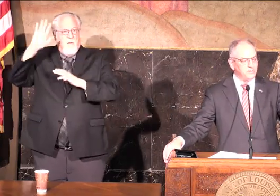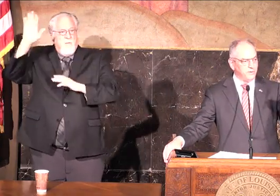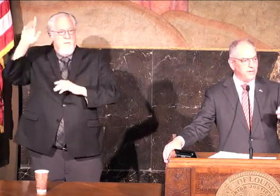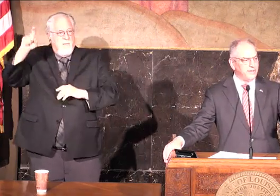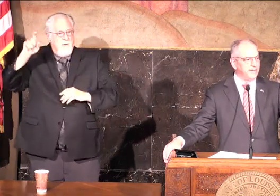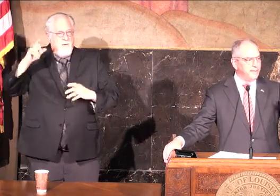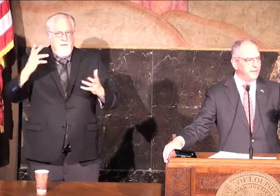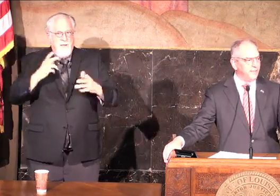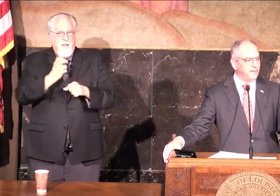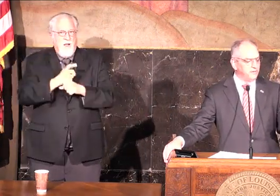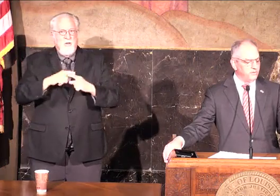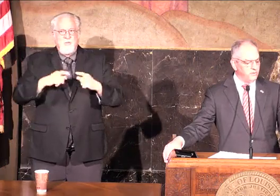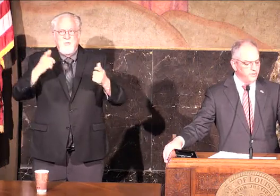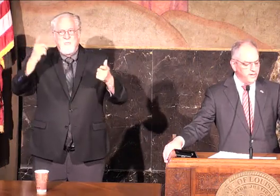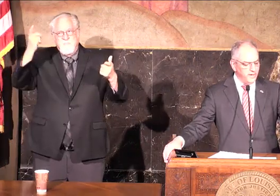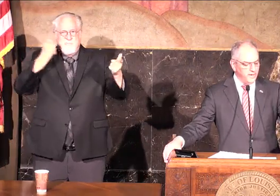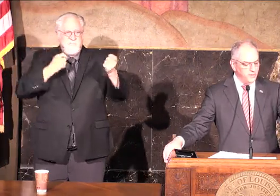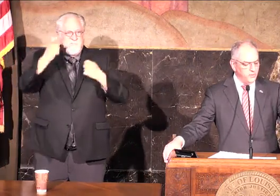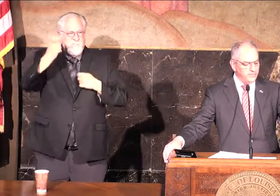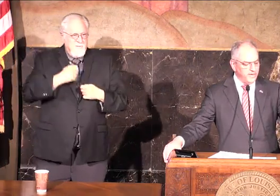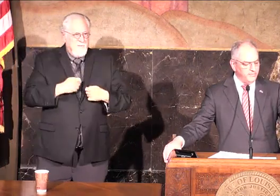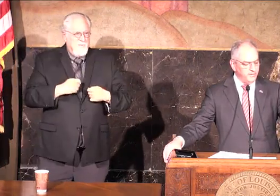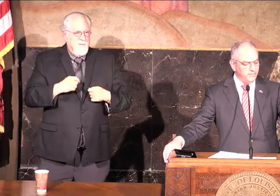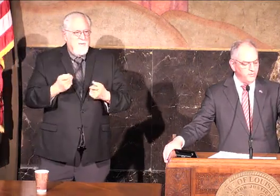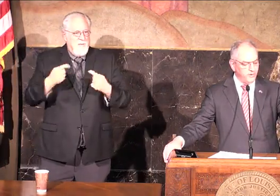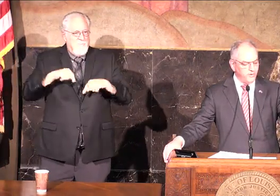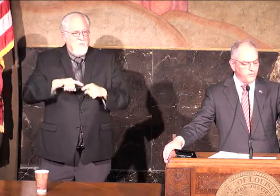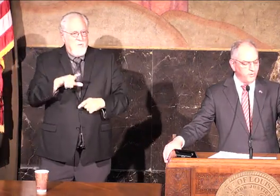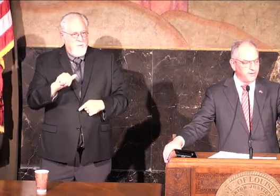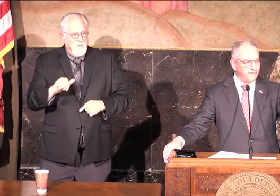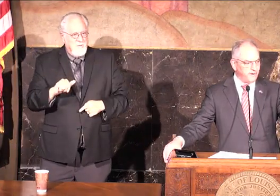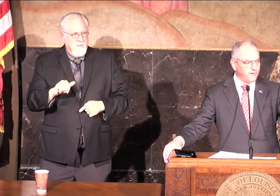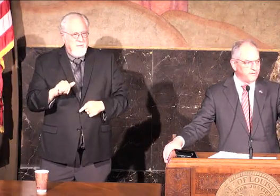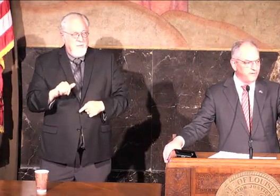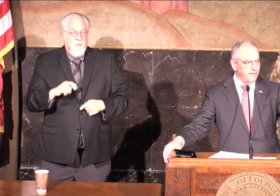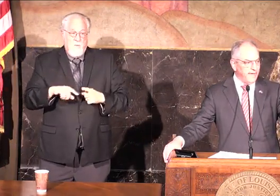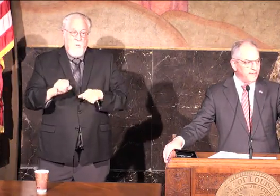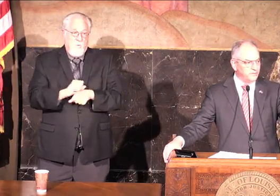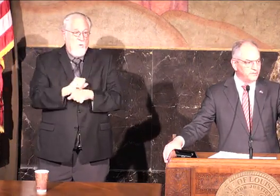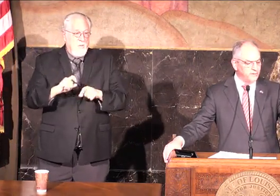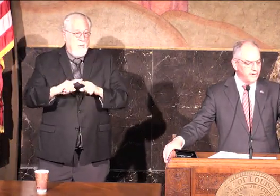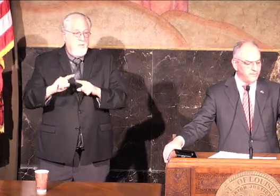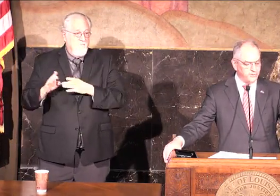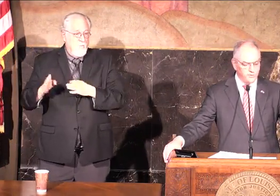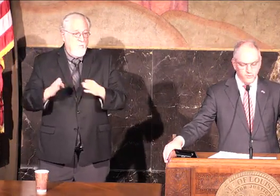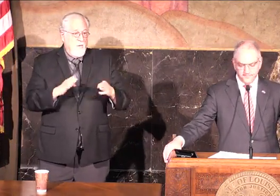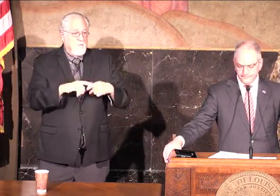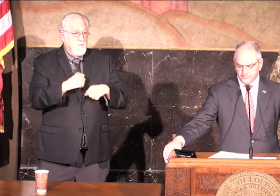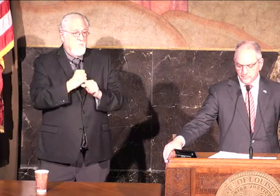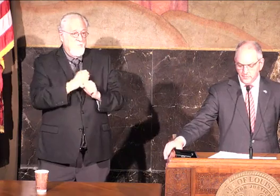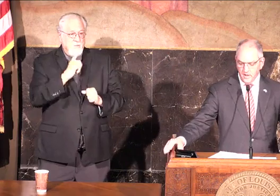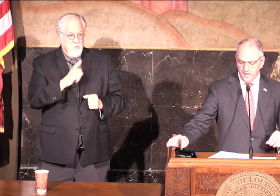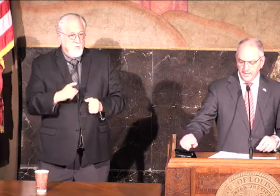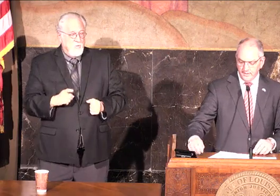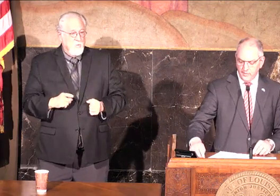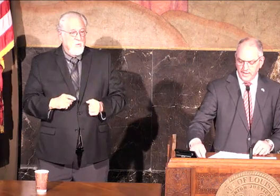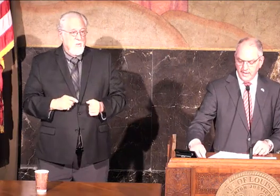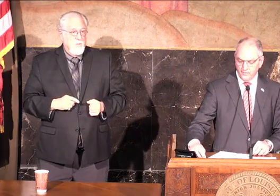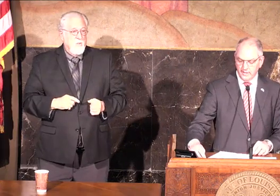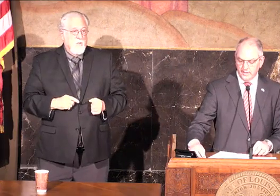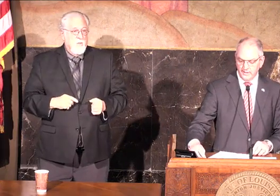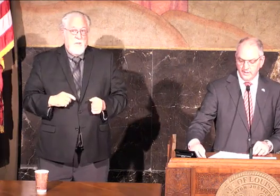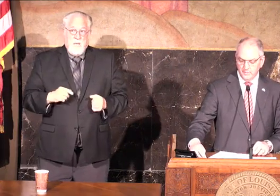widespread, it's hard to get them into Louisiana, but we are working various angles to try to make sure that if